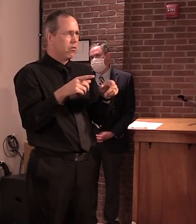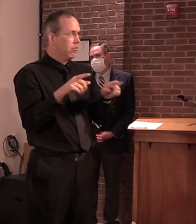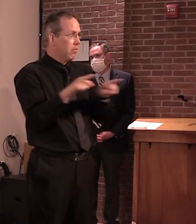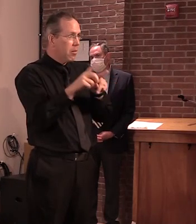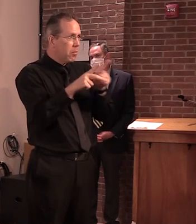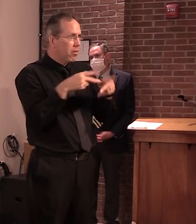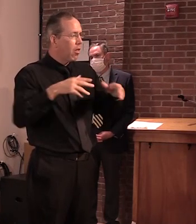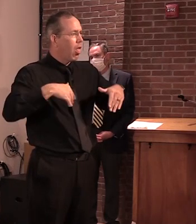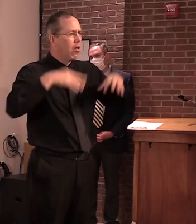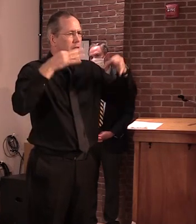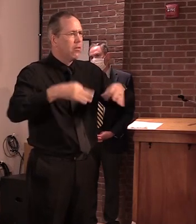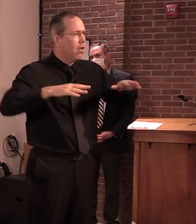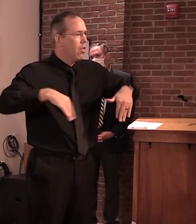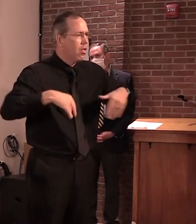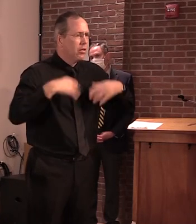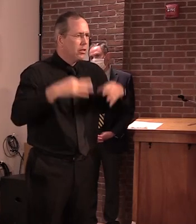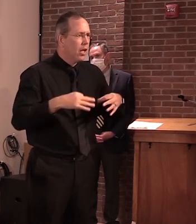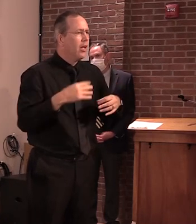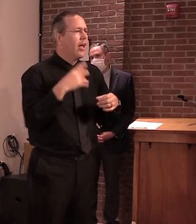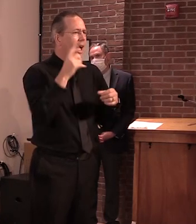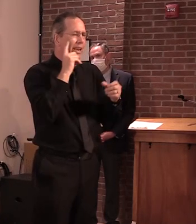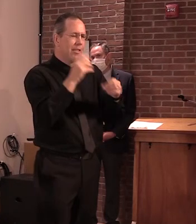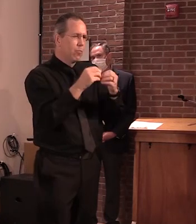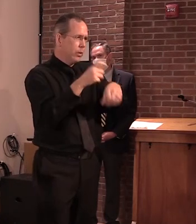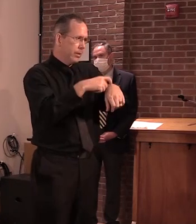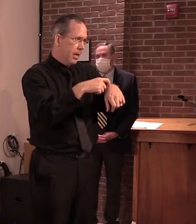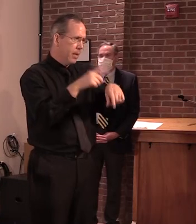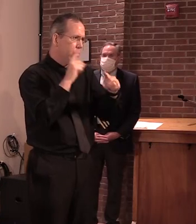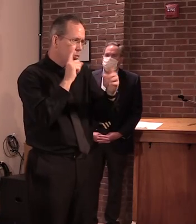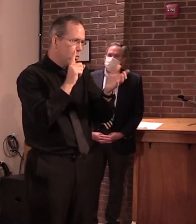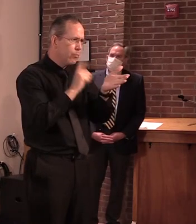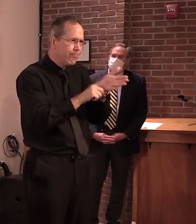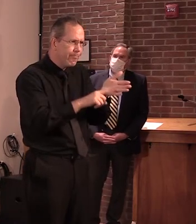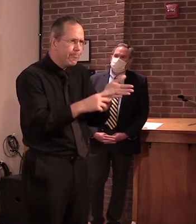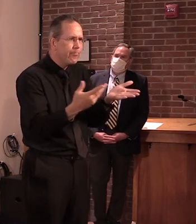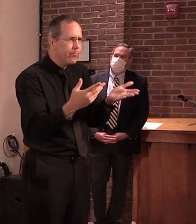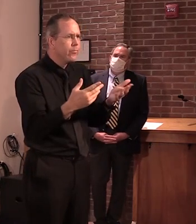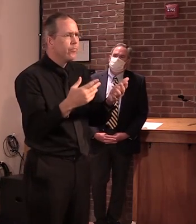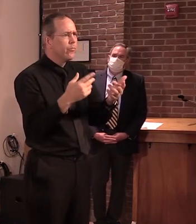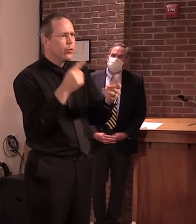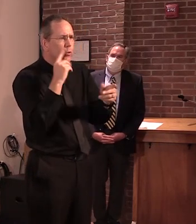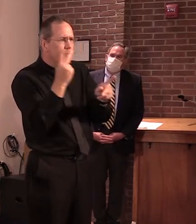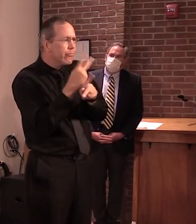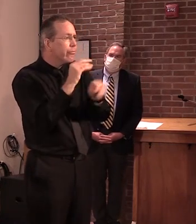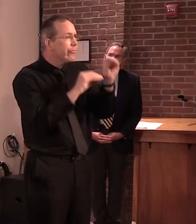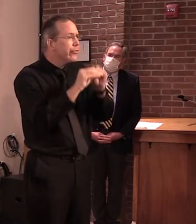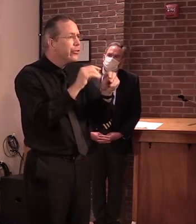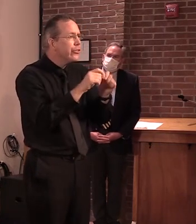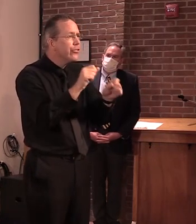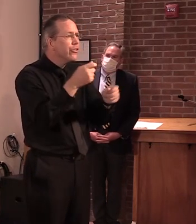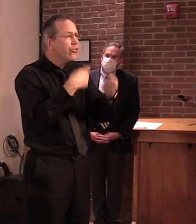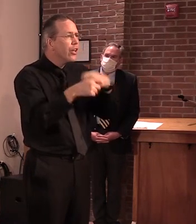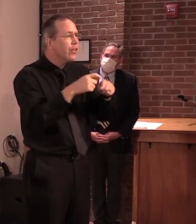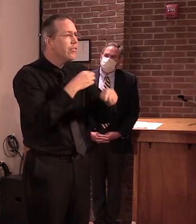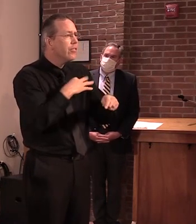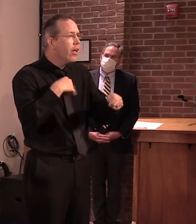time before we move some of the people around or not rehire some of the